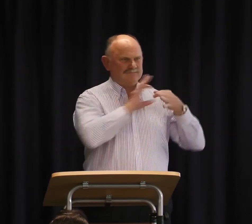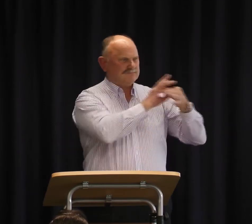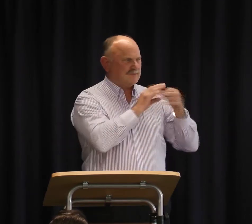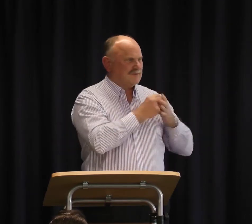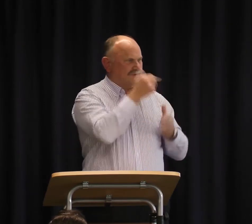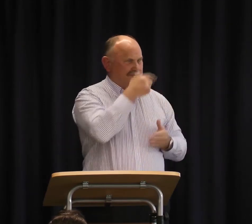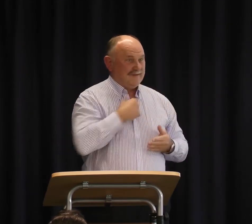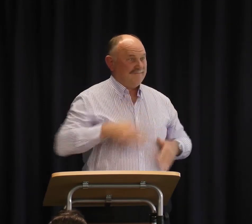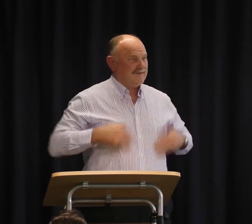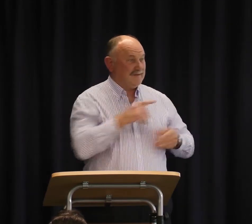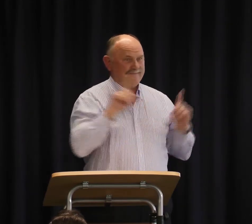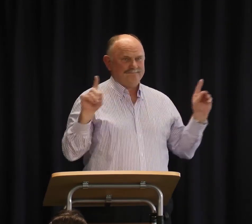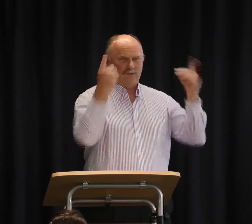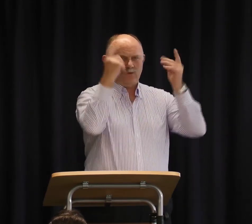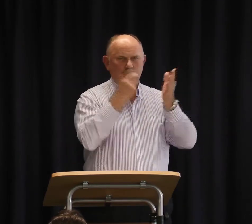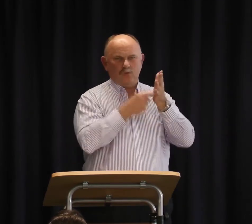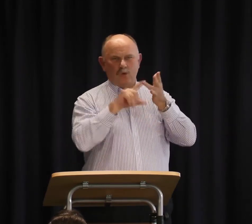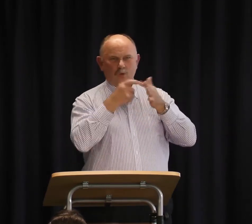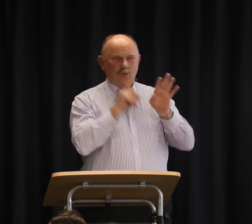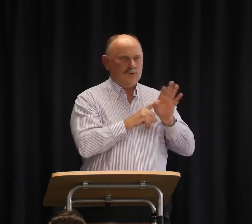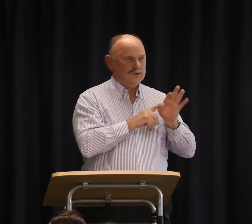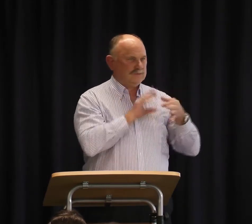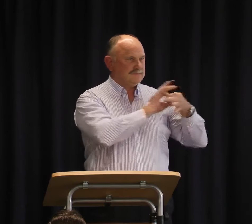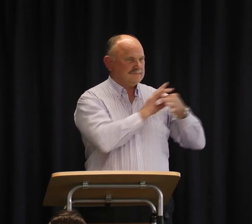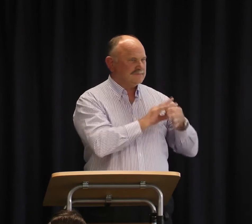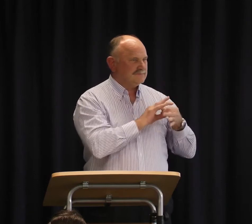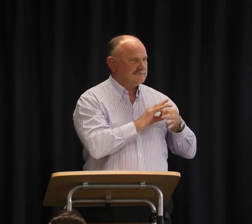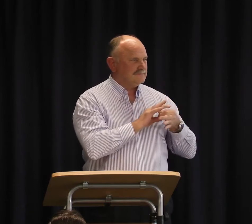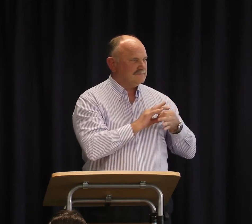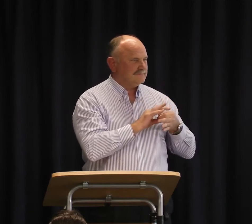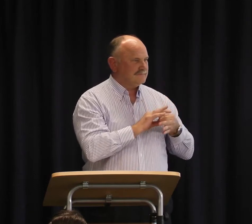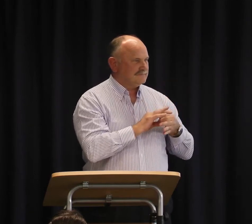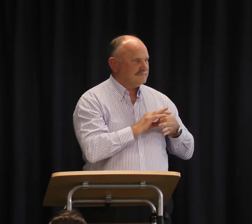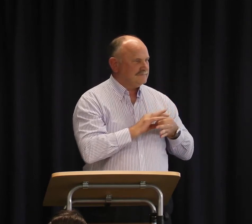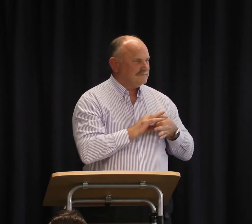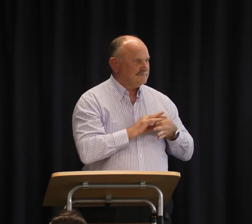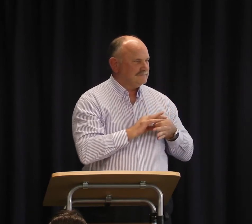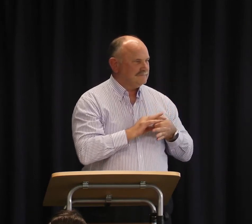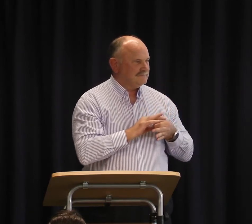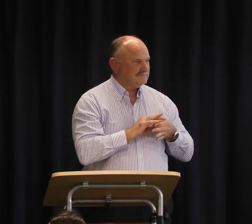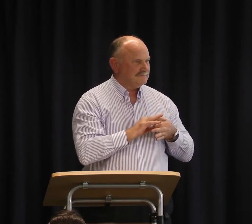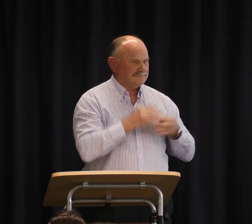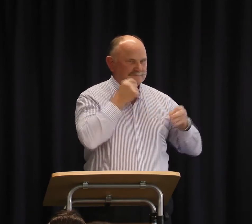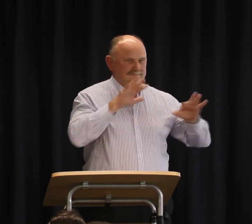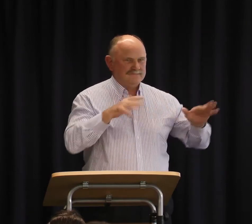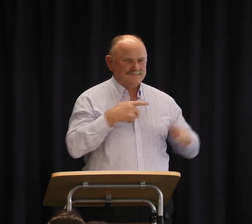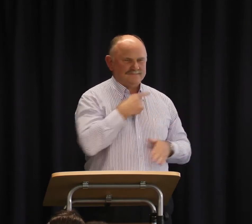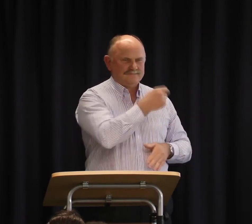And I remember when I first started talking to John, I thought, oh, we first had a rookie relationship, you could call it. It